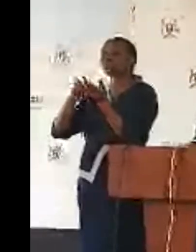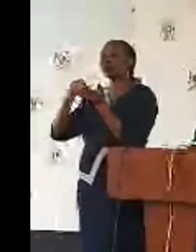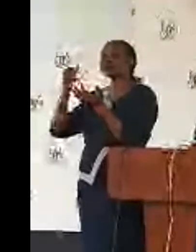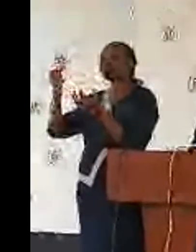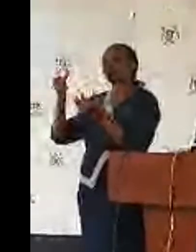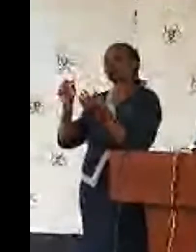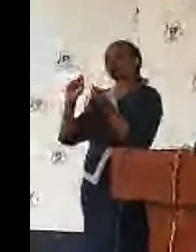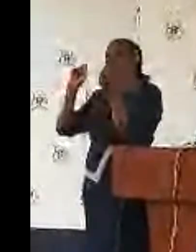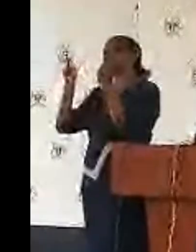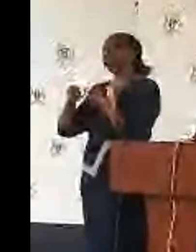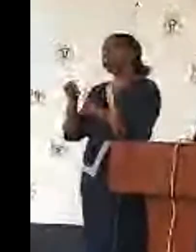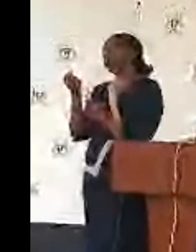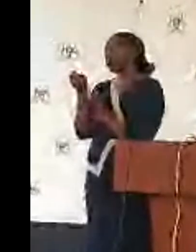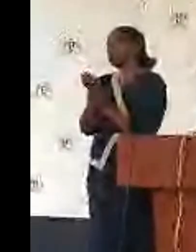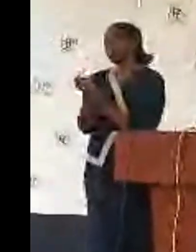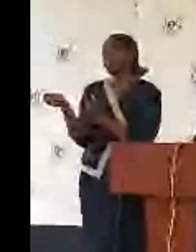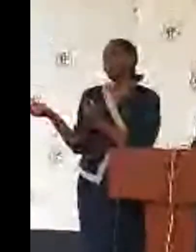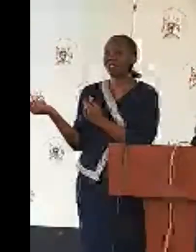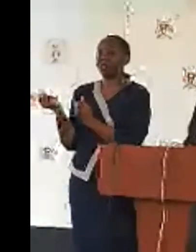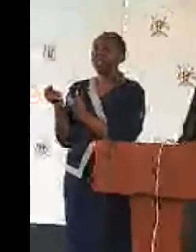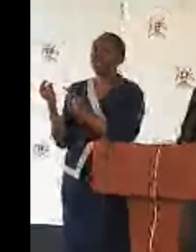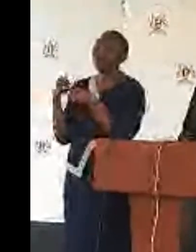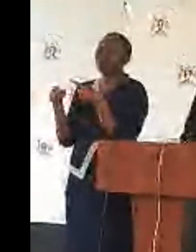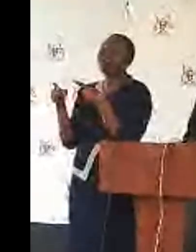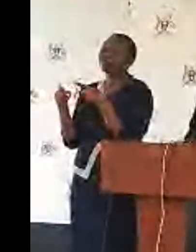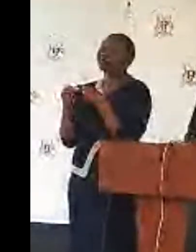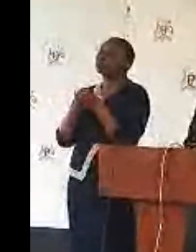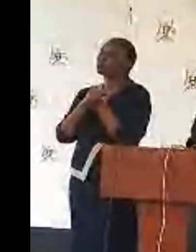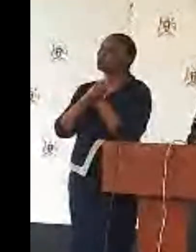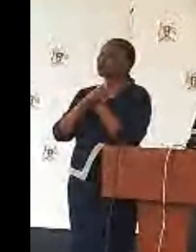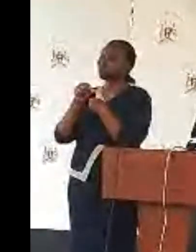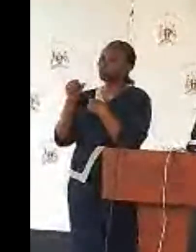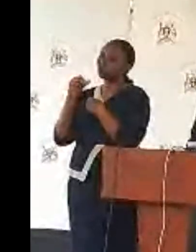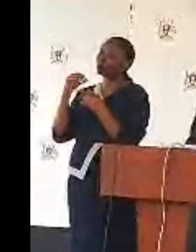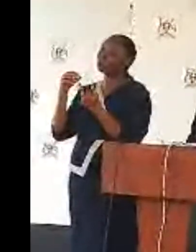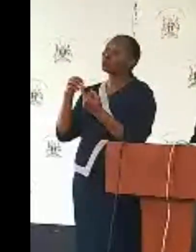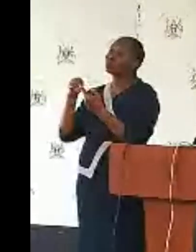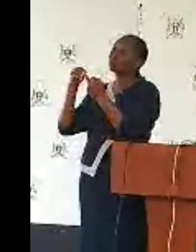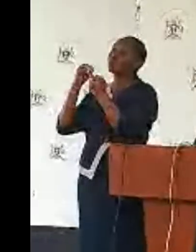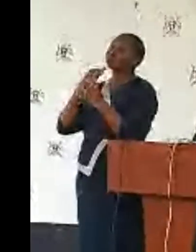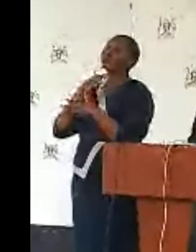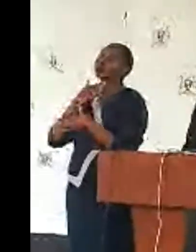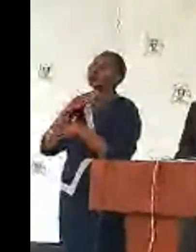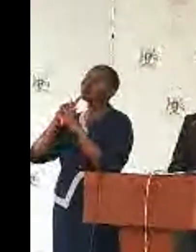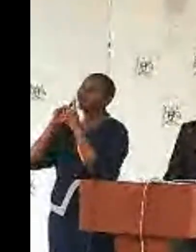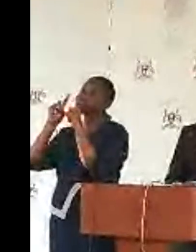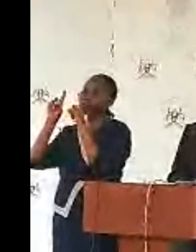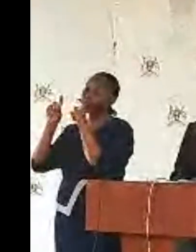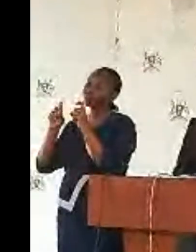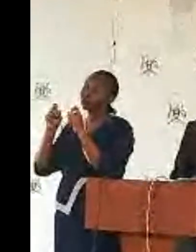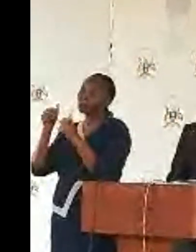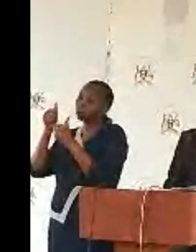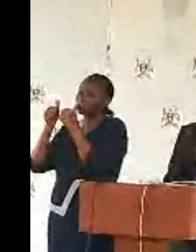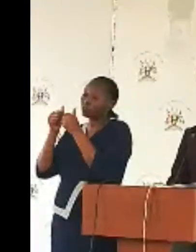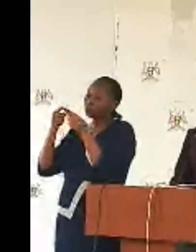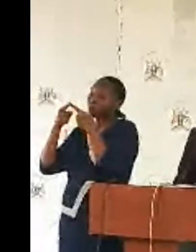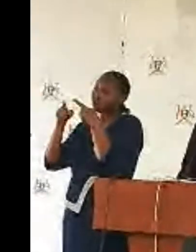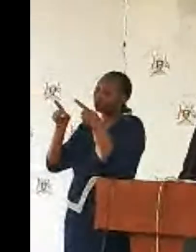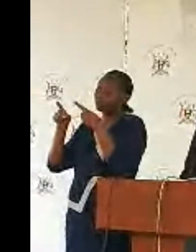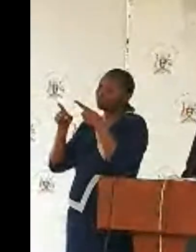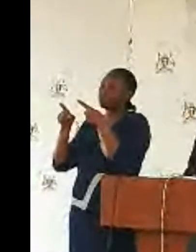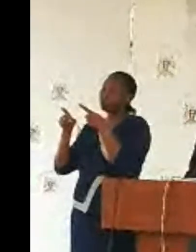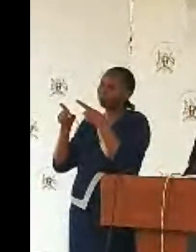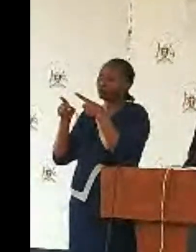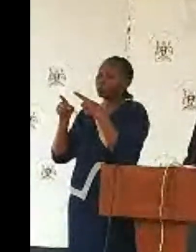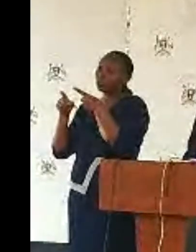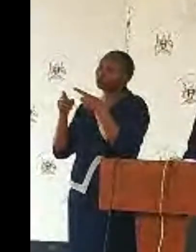nnyo kikyuse era tewagenda kubeerawo nkola yonna nga bwe kyali ku siniya ey'okuna ebawaayo ekigezo eky'enjawulo. Olwekyo